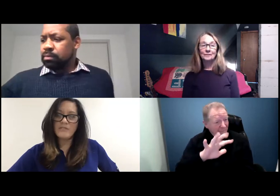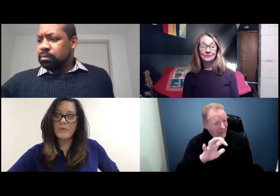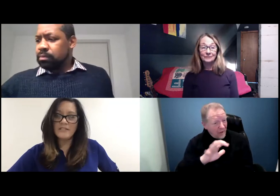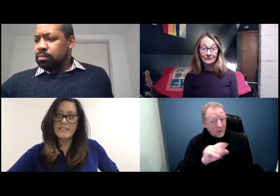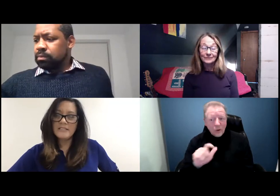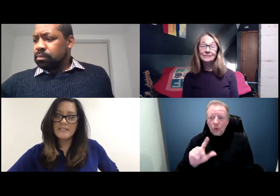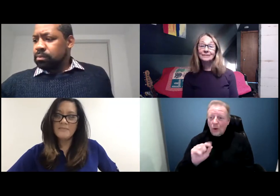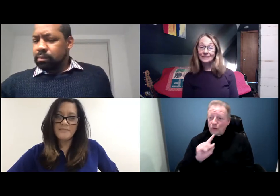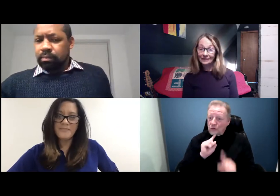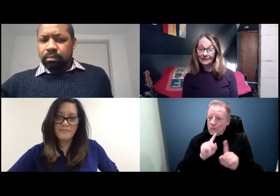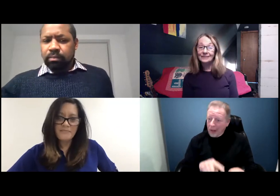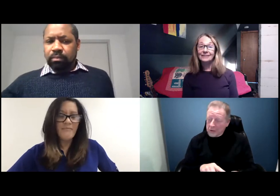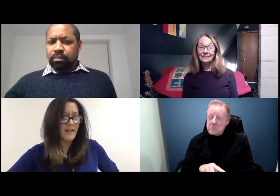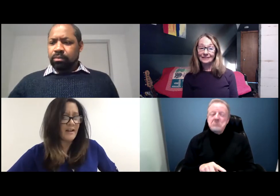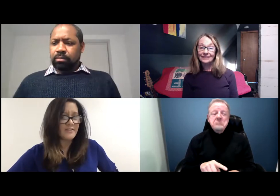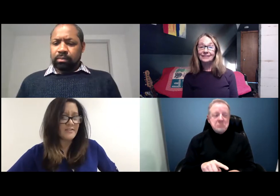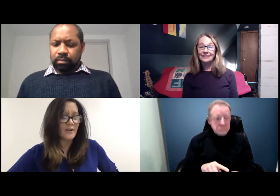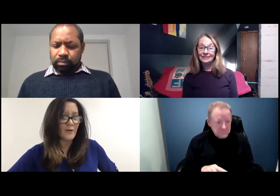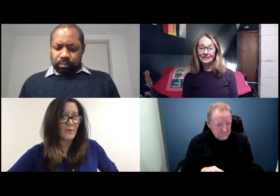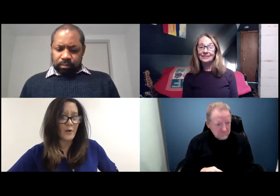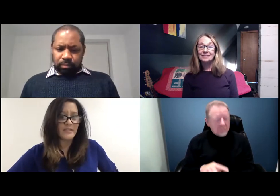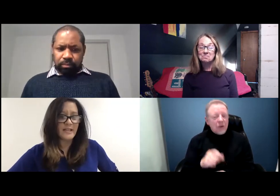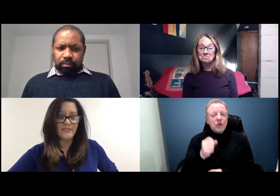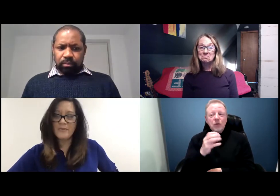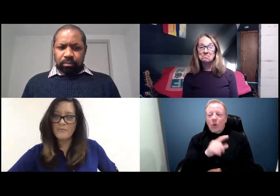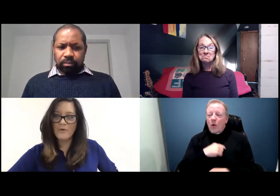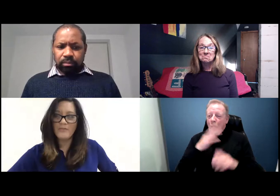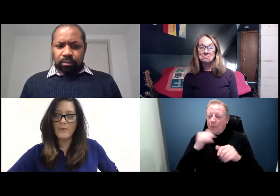1,520 responses. So we're hoping